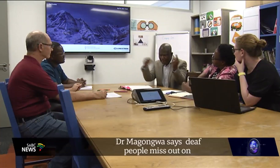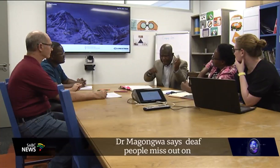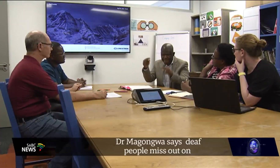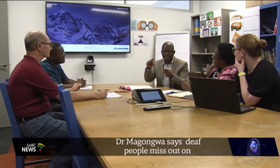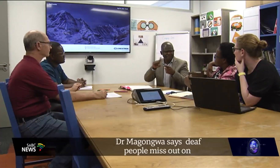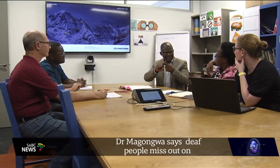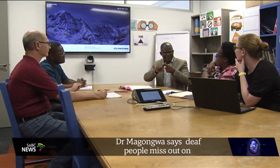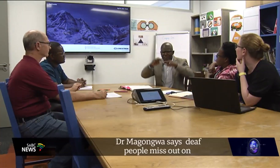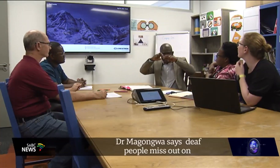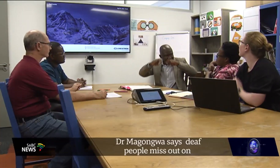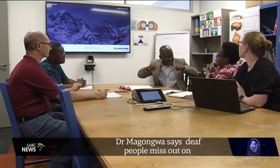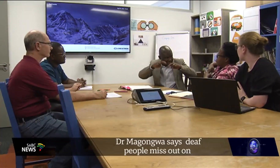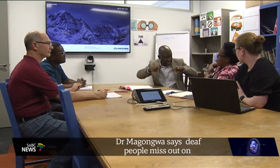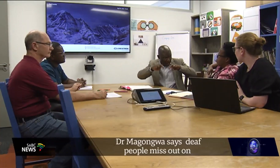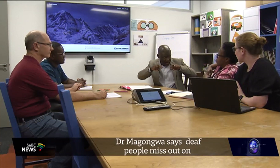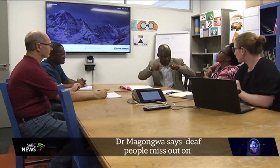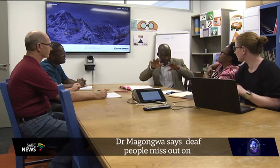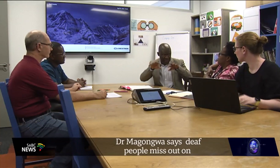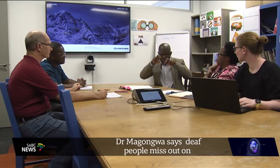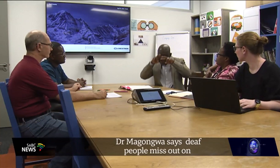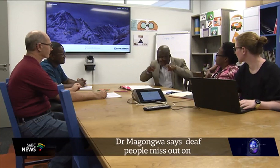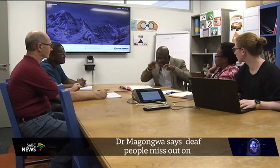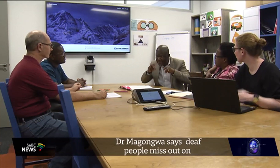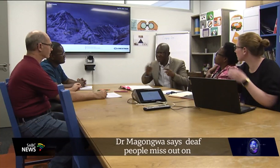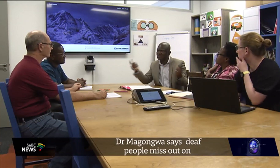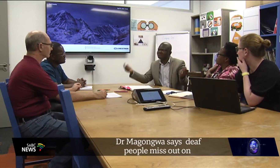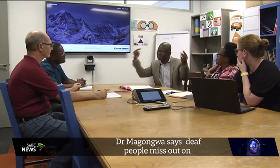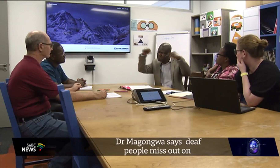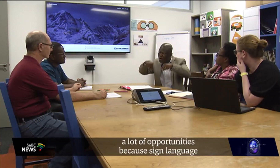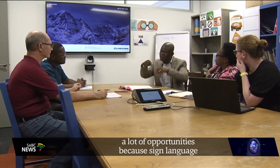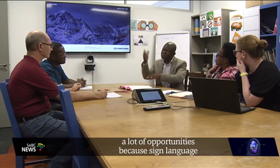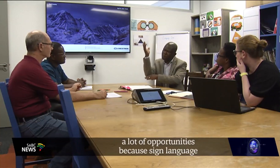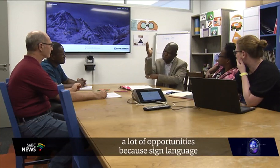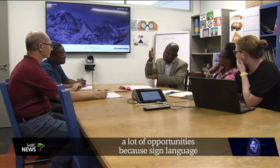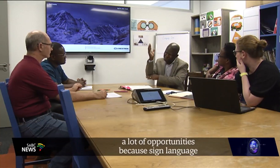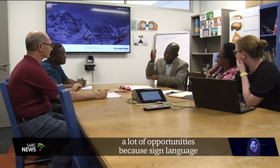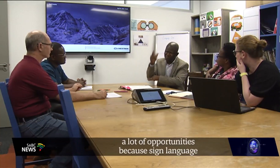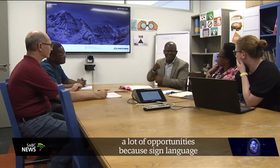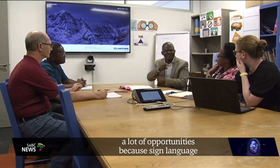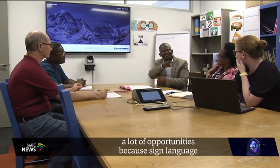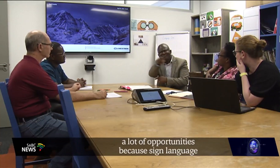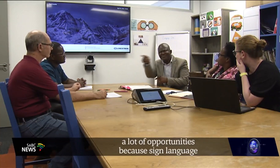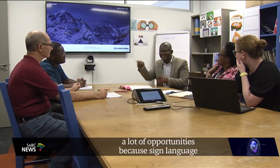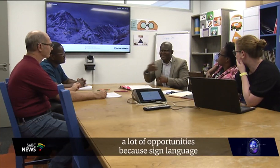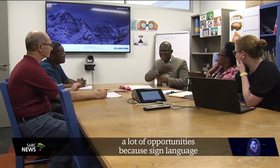Dr. Makgongwa o re ditholo di fetwa ke menyetla e mengata hobane dibaka tse ngata ha di fane